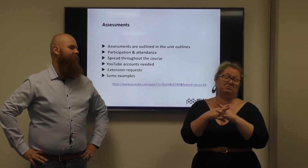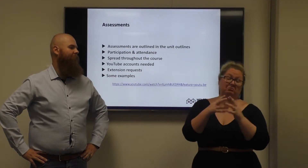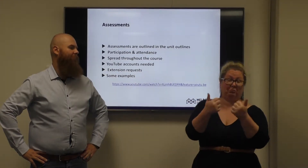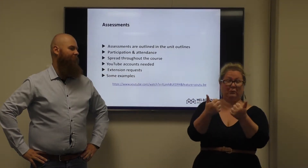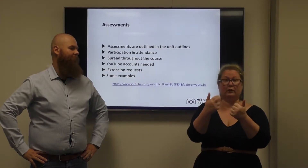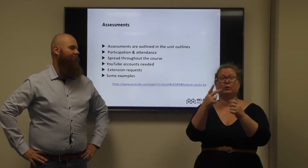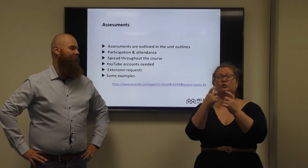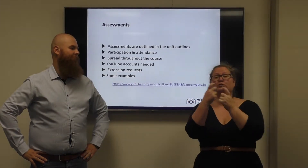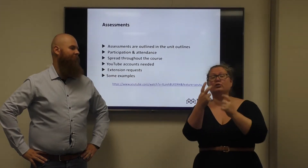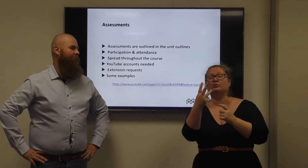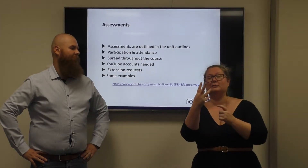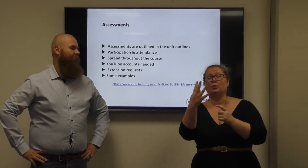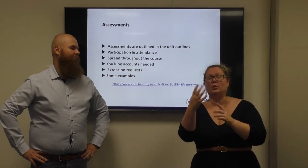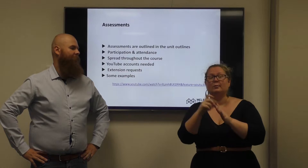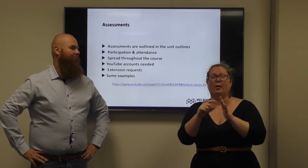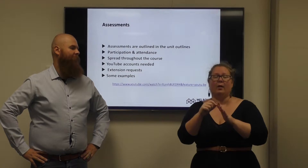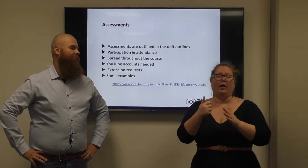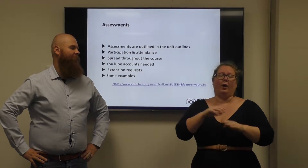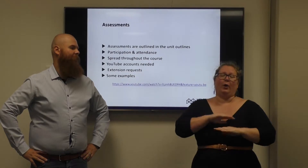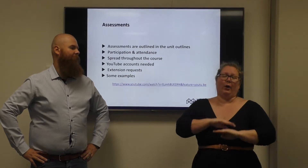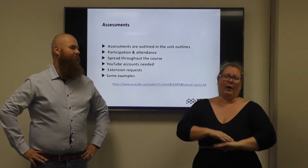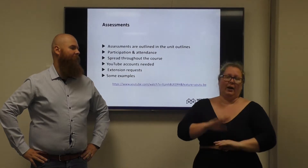But it is a shame, we need to wait 2 weeks.